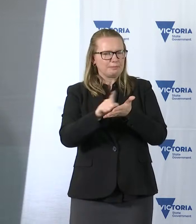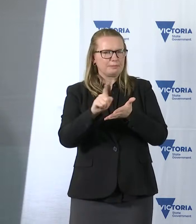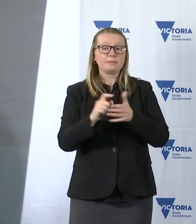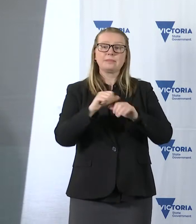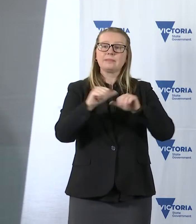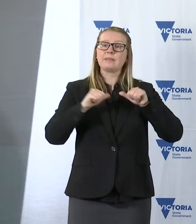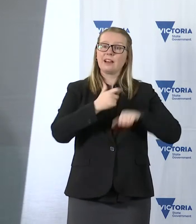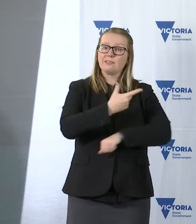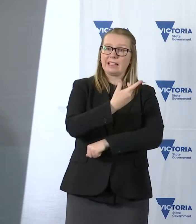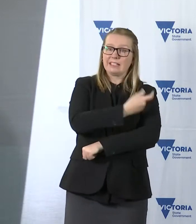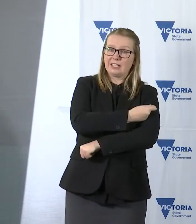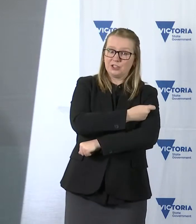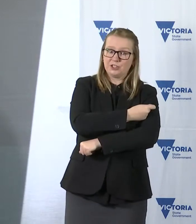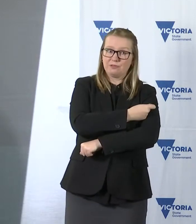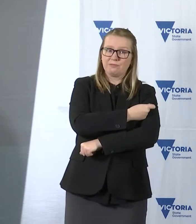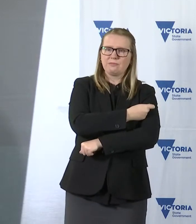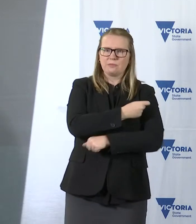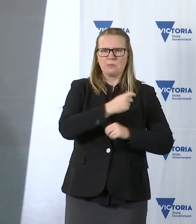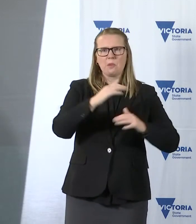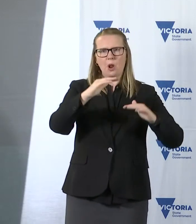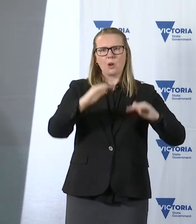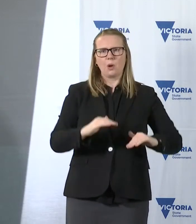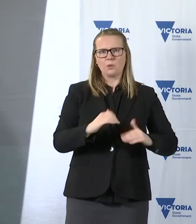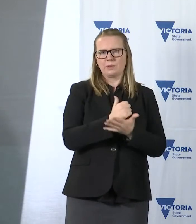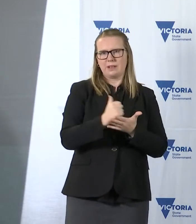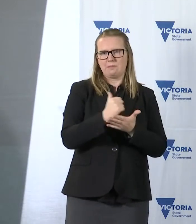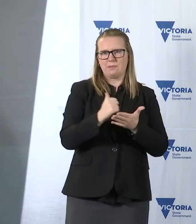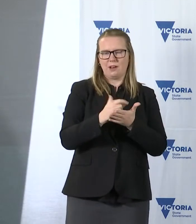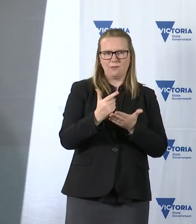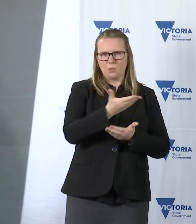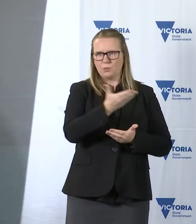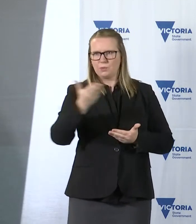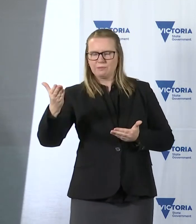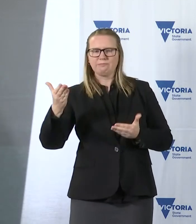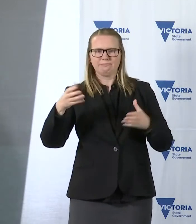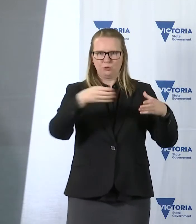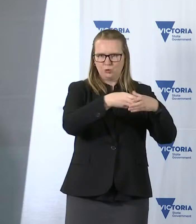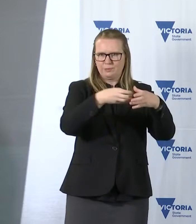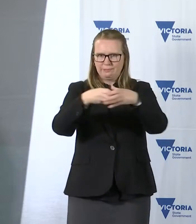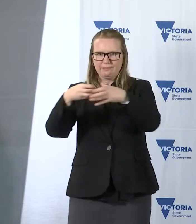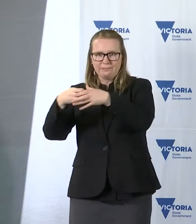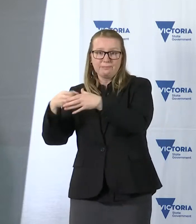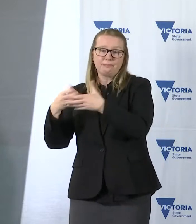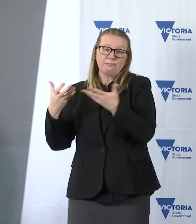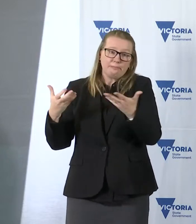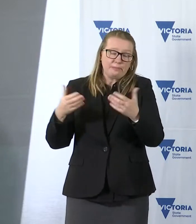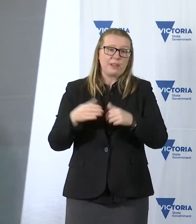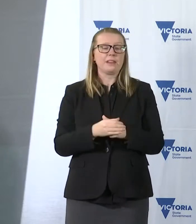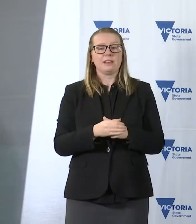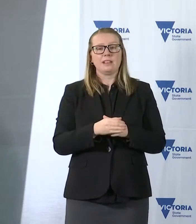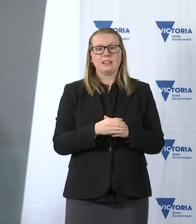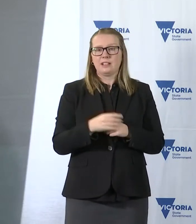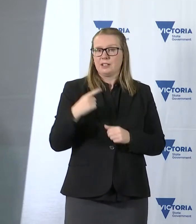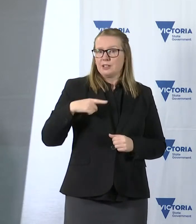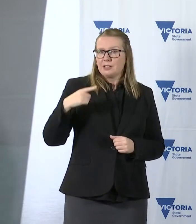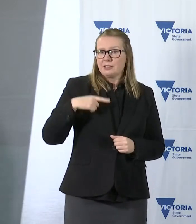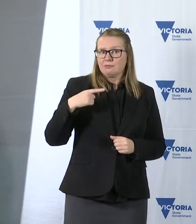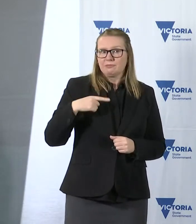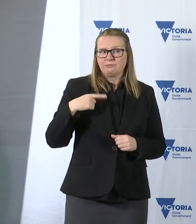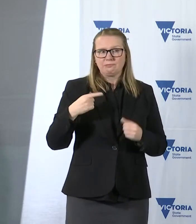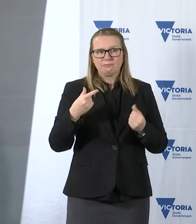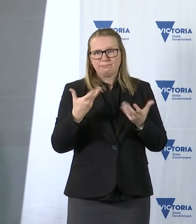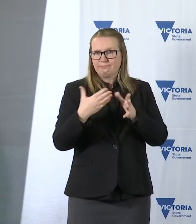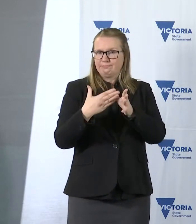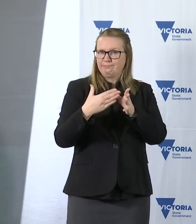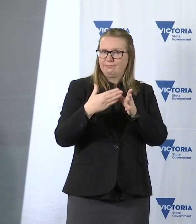cases has been lower than you would expect for the equivalent age groups. That might relate to the demographic of people who are passing on